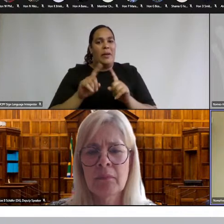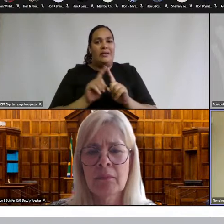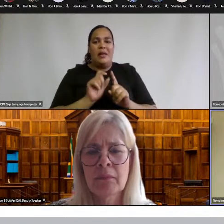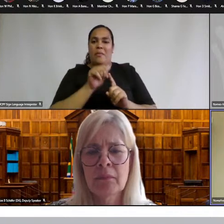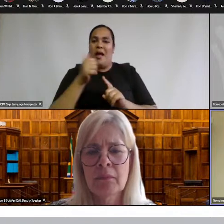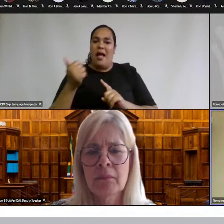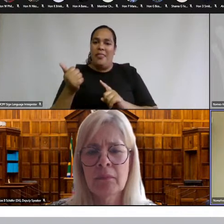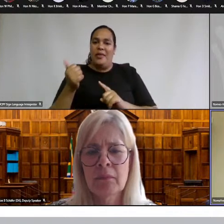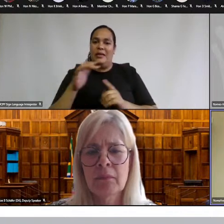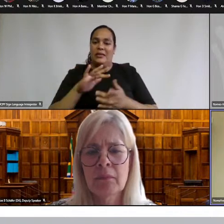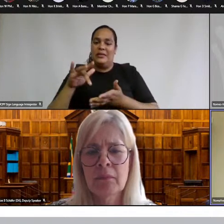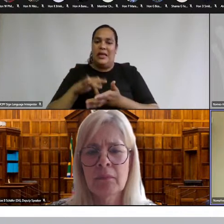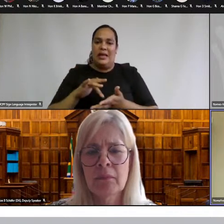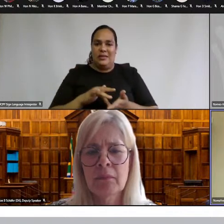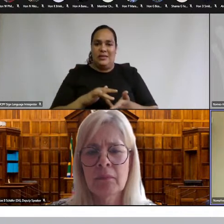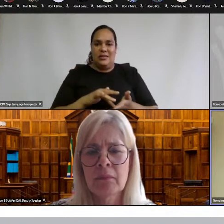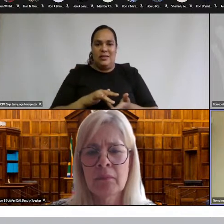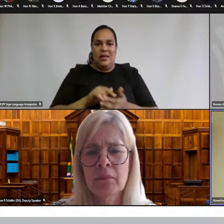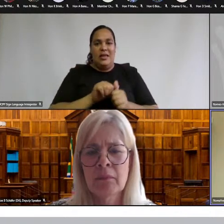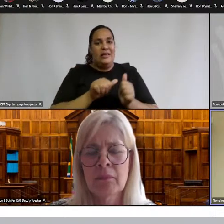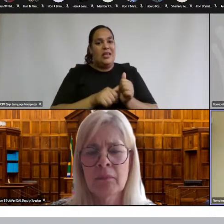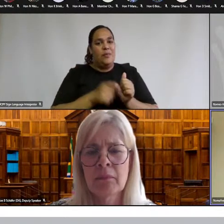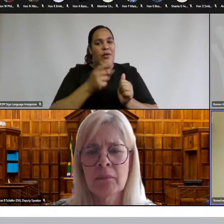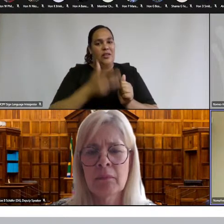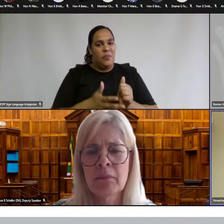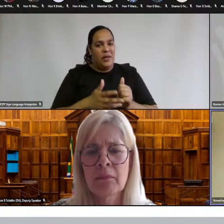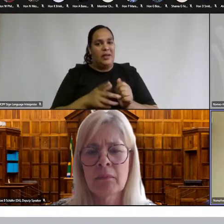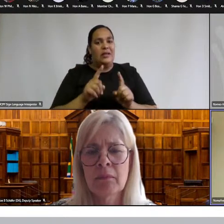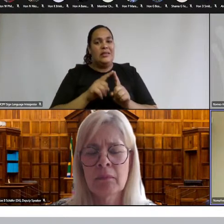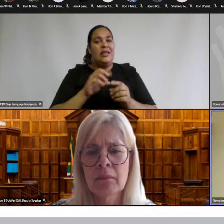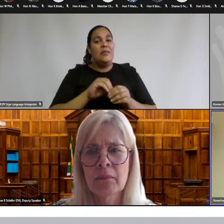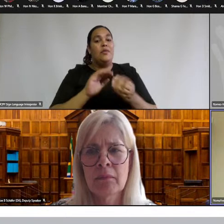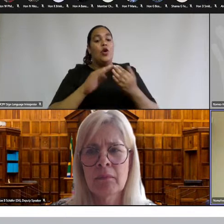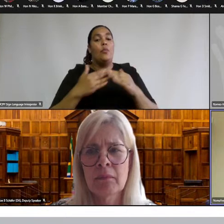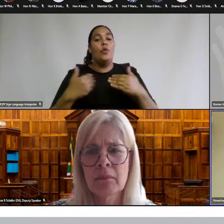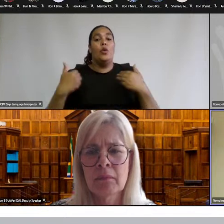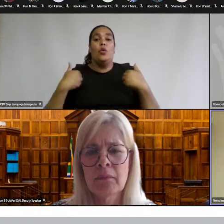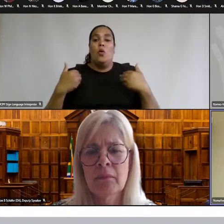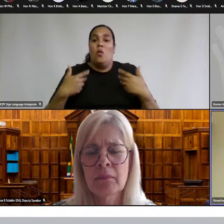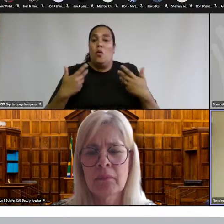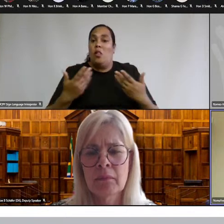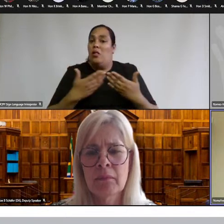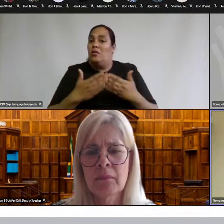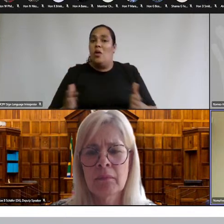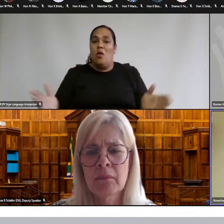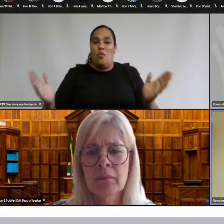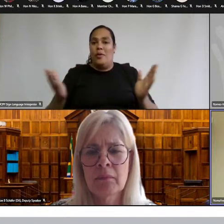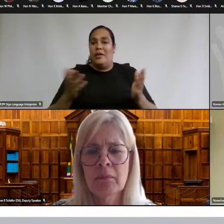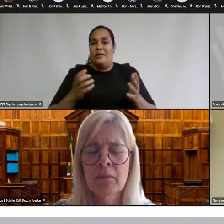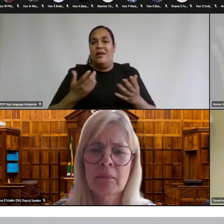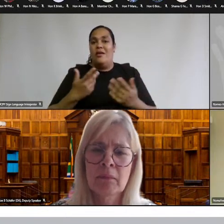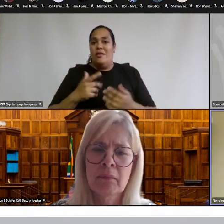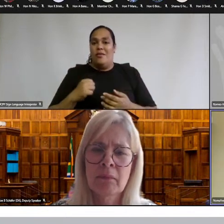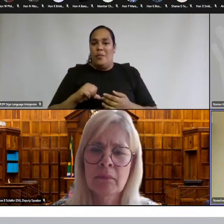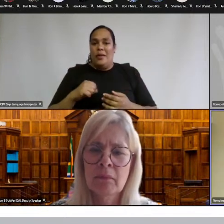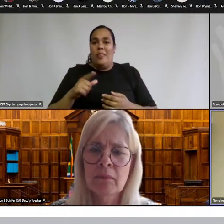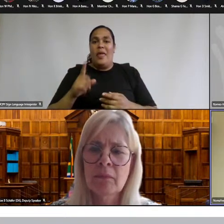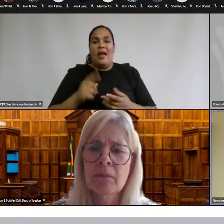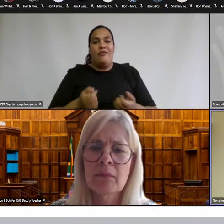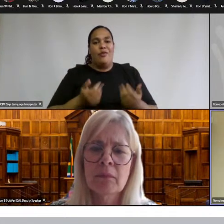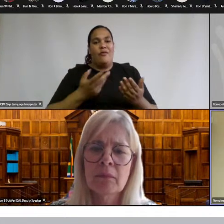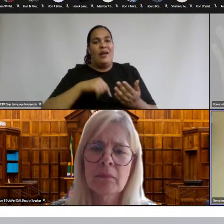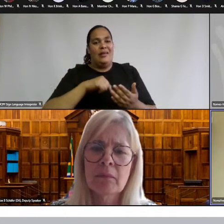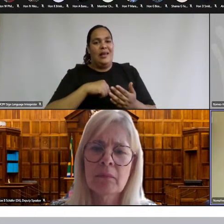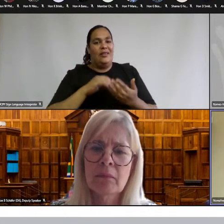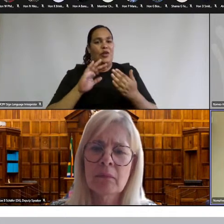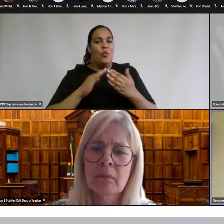sites, Deputy Speaker, like even the community halls that are owned by the municipality, they will have provided us the